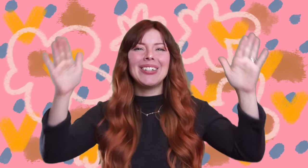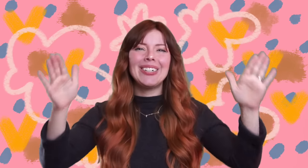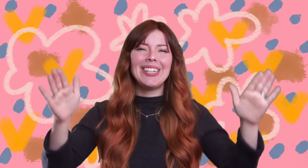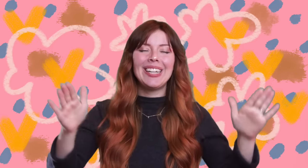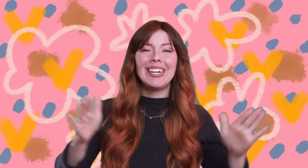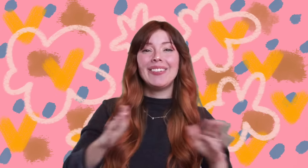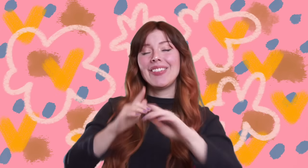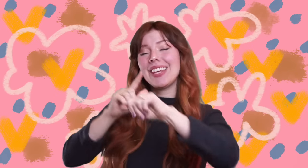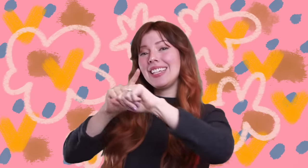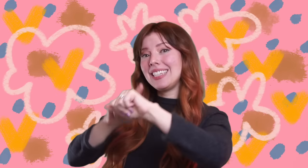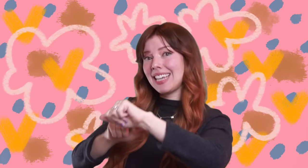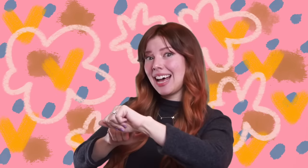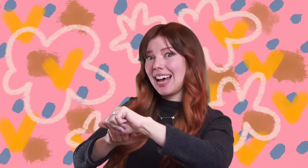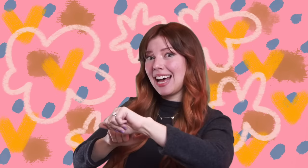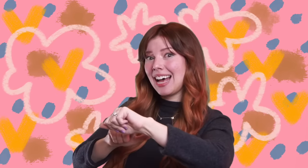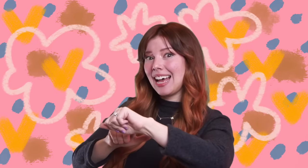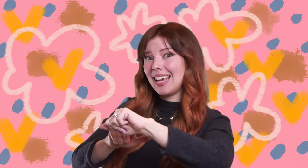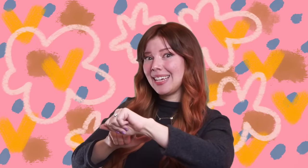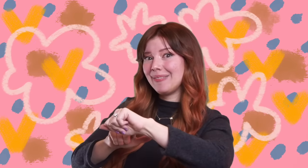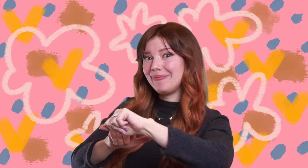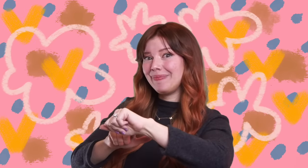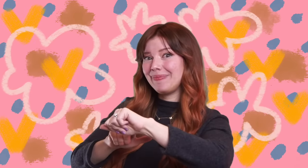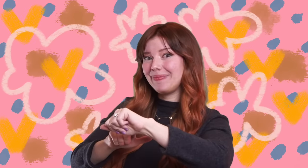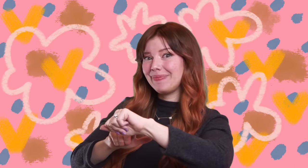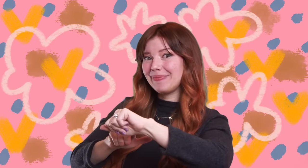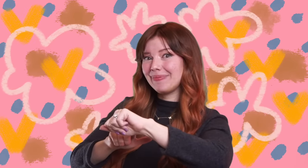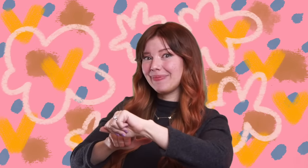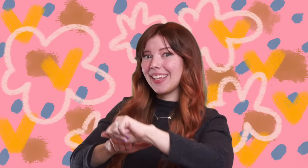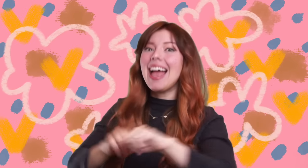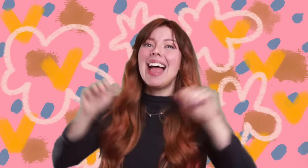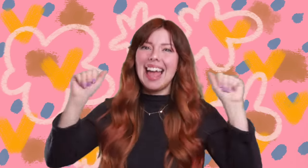all of the time.